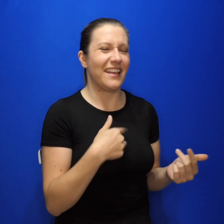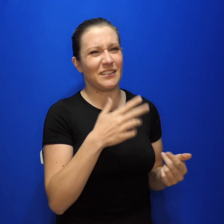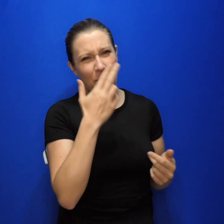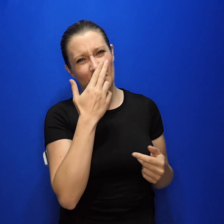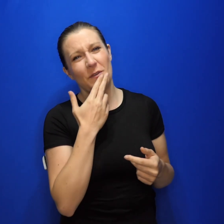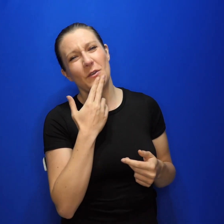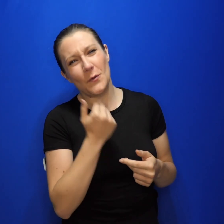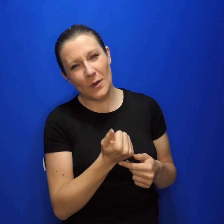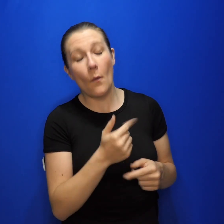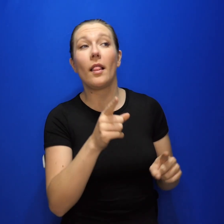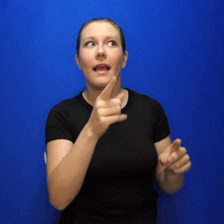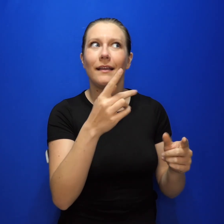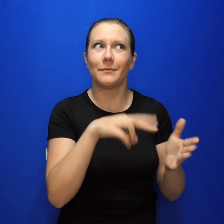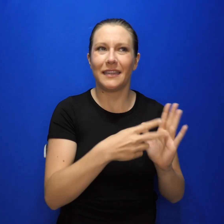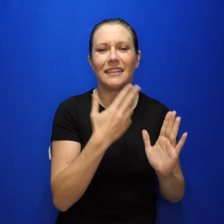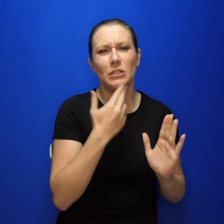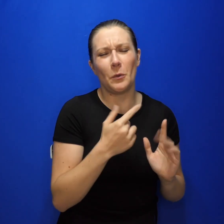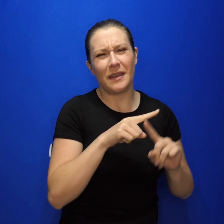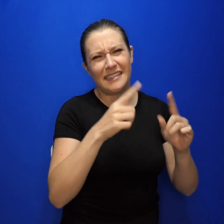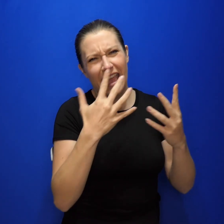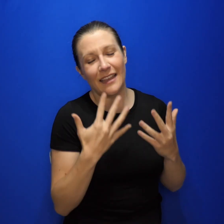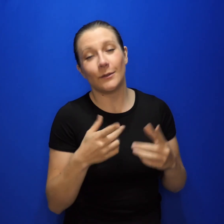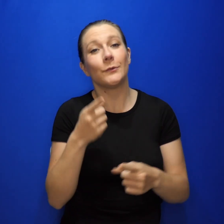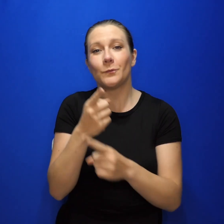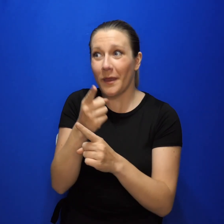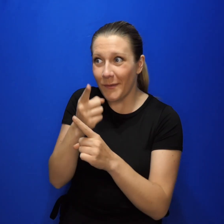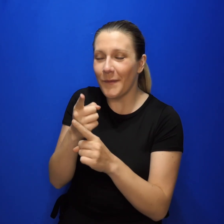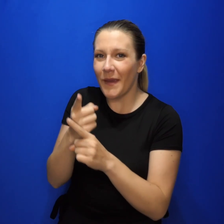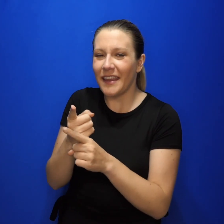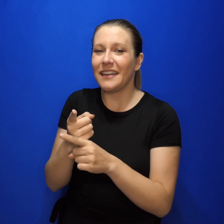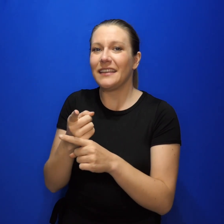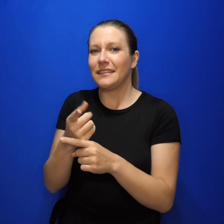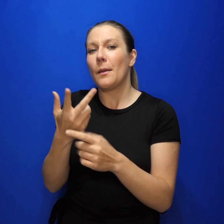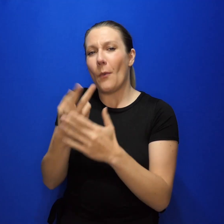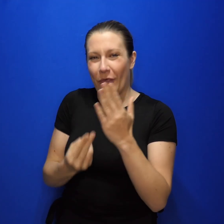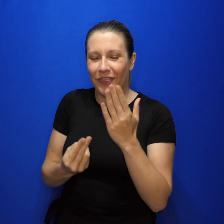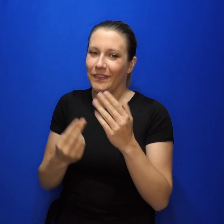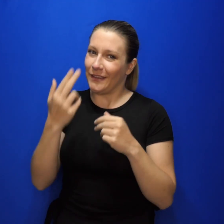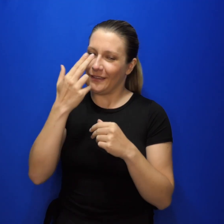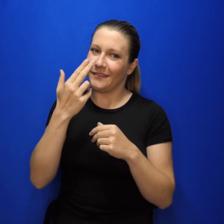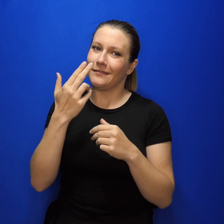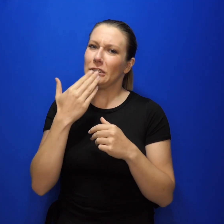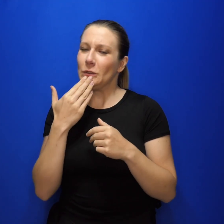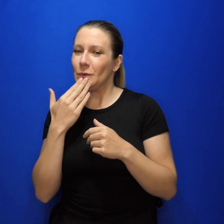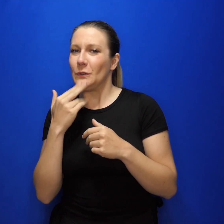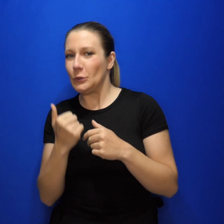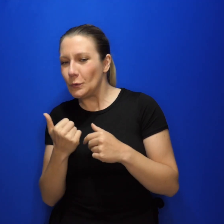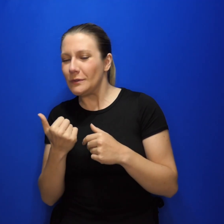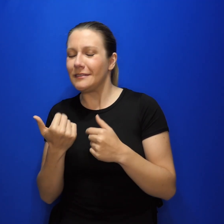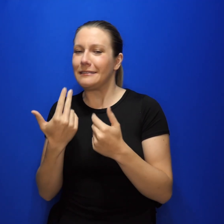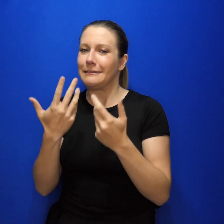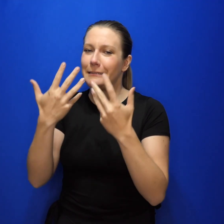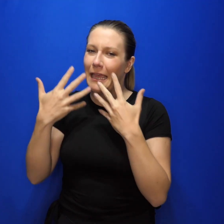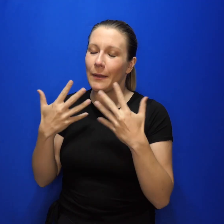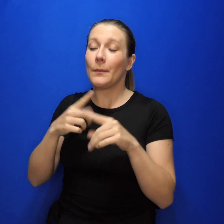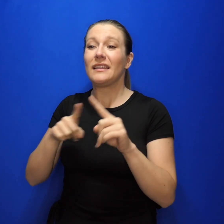That's so cute. It's cute, but it's sad too. Right. I don't want to wait. It's both things. And so it kind of